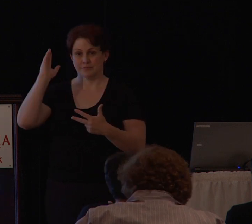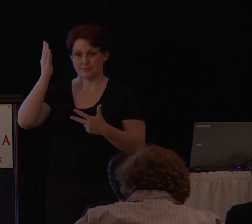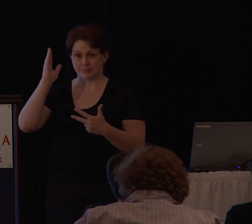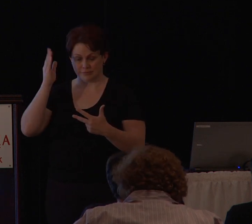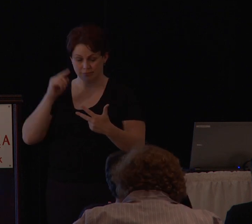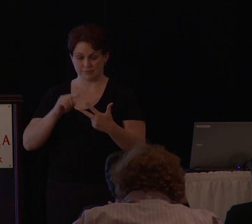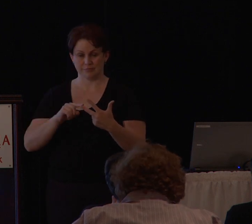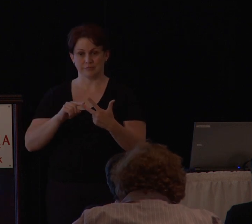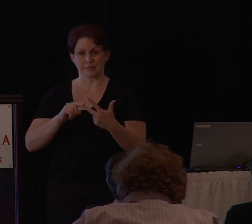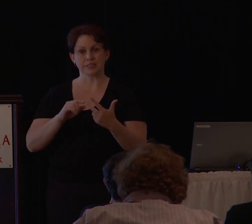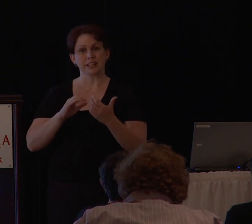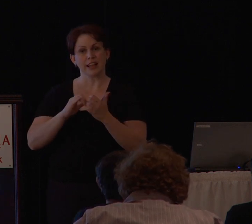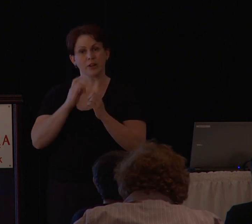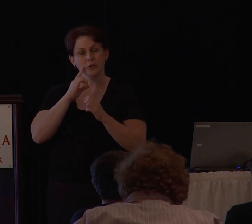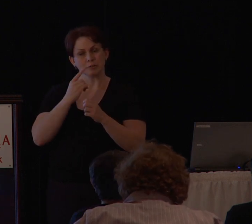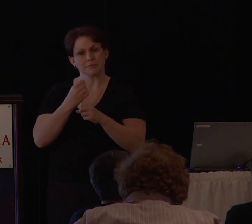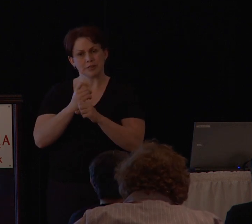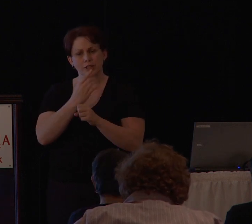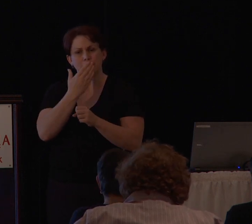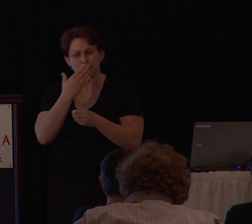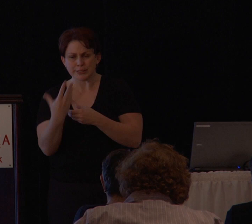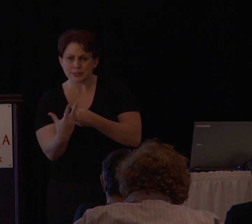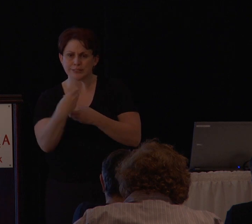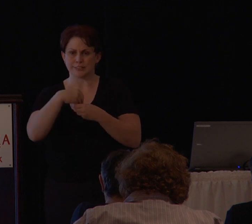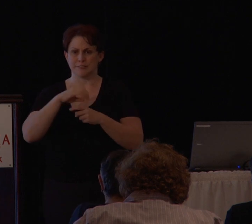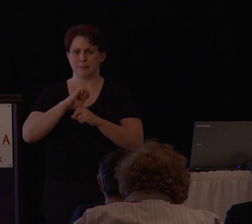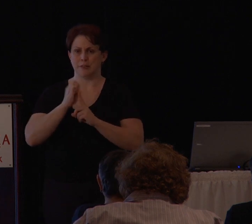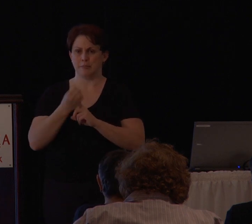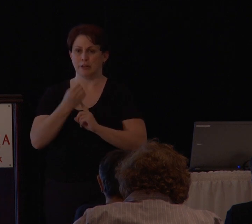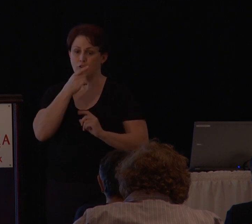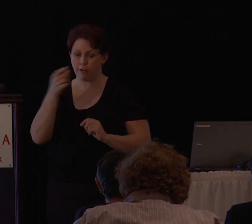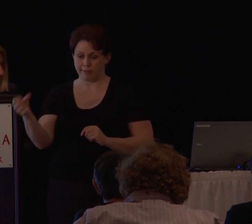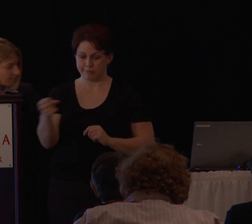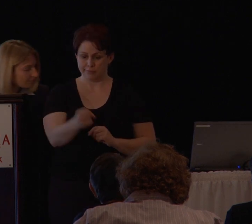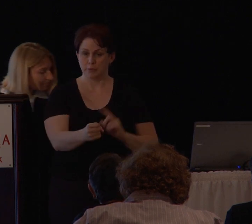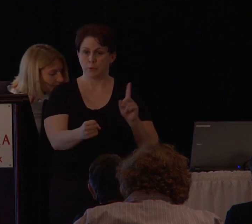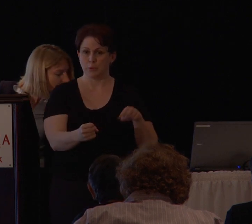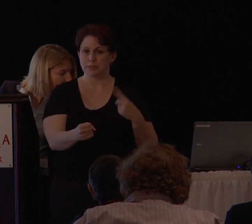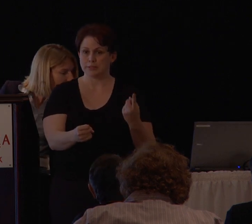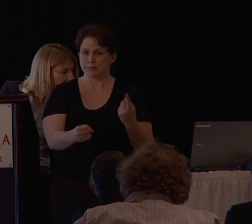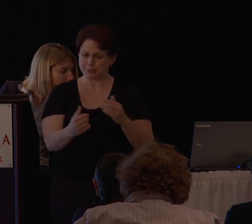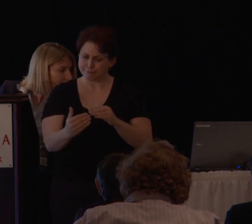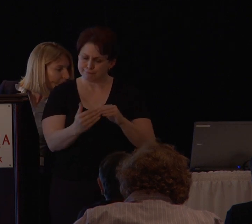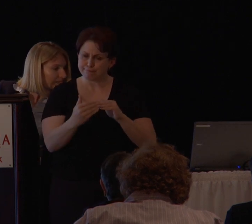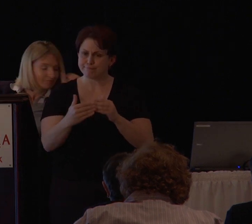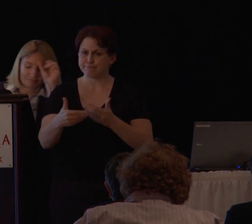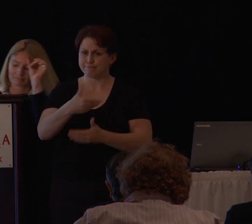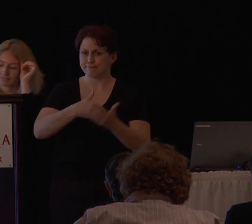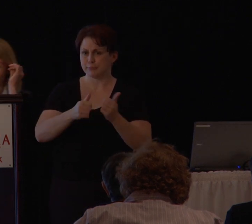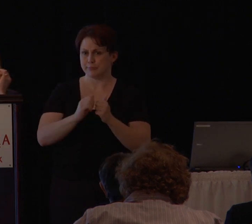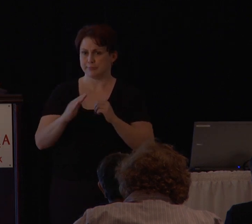around creating an inclusive environment with their peers.